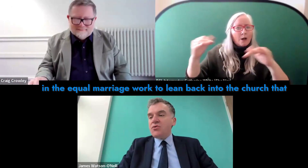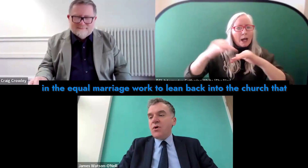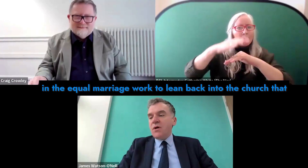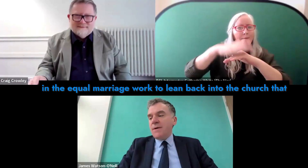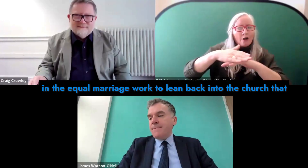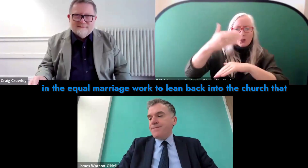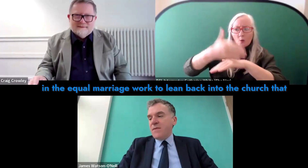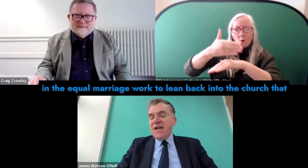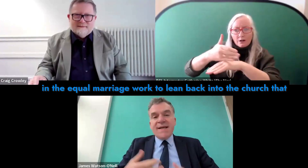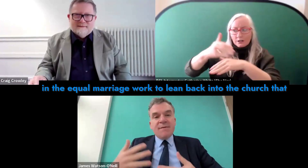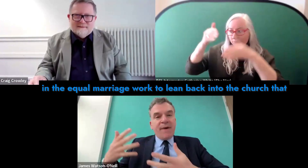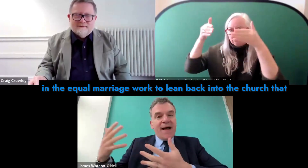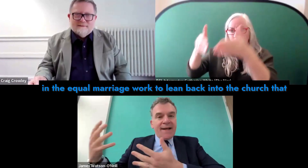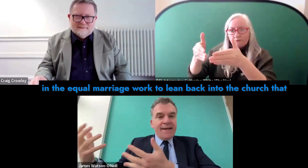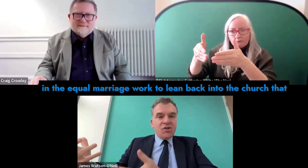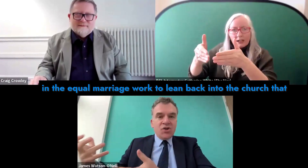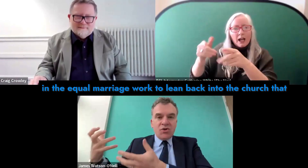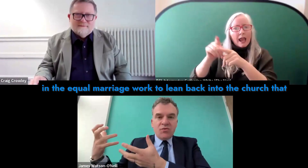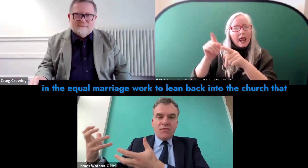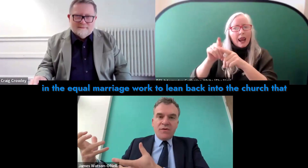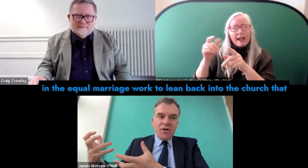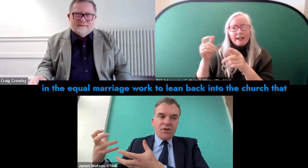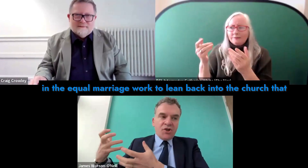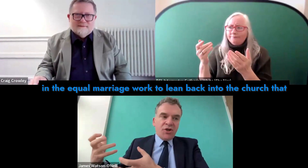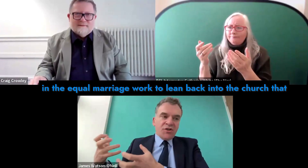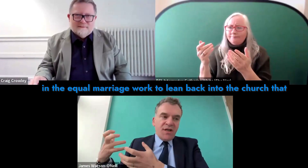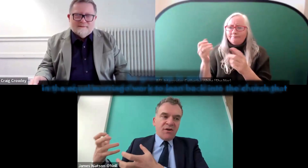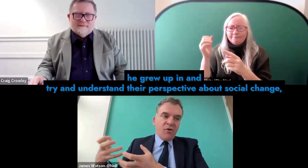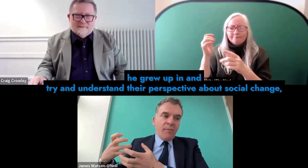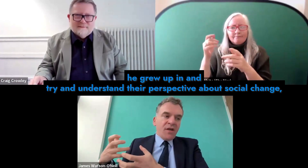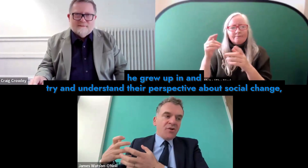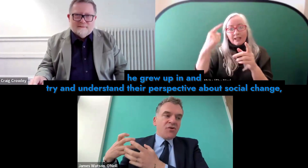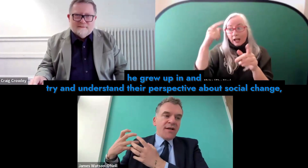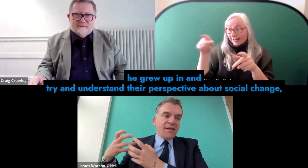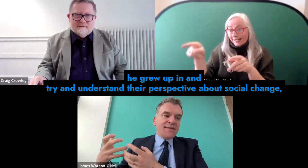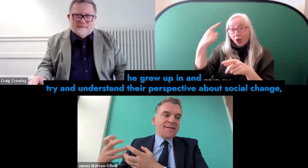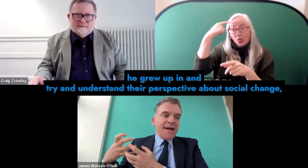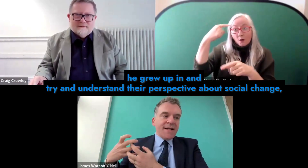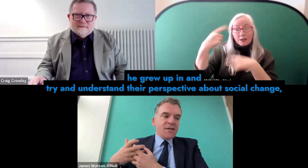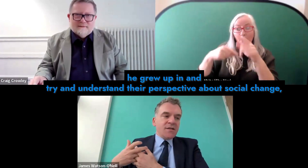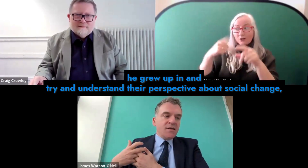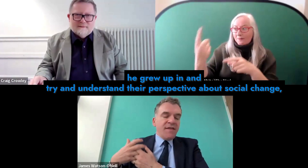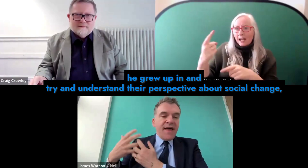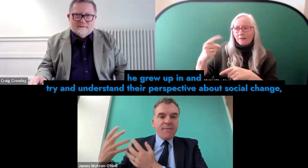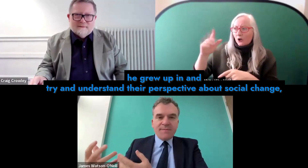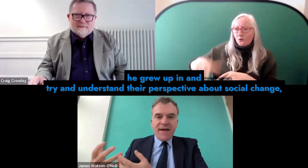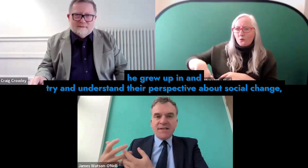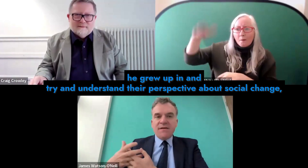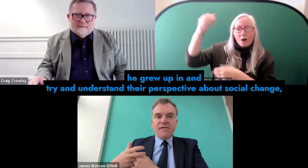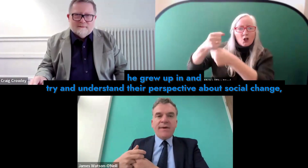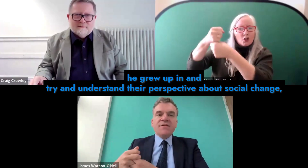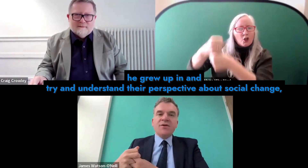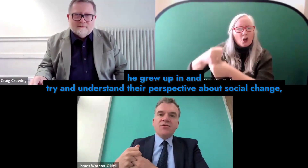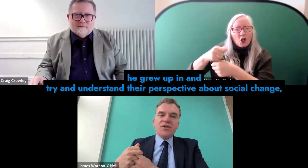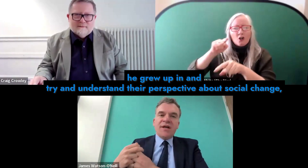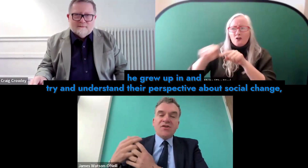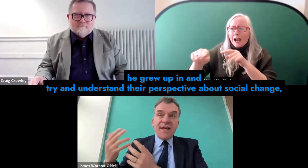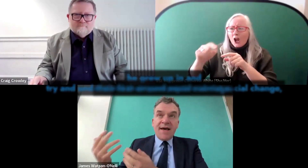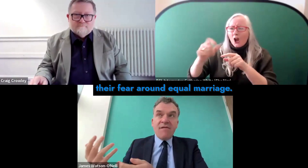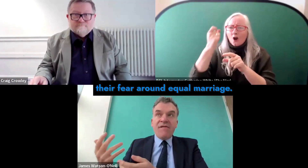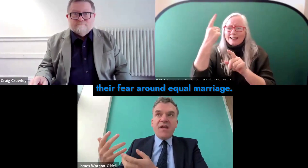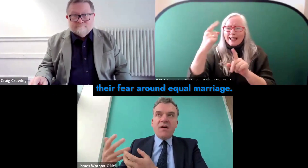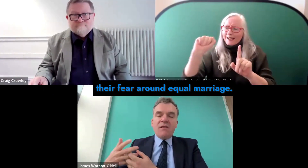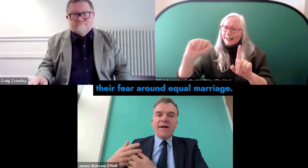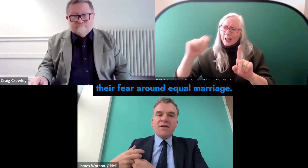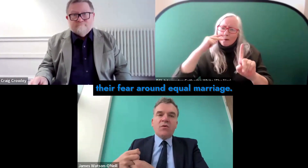work to lean back into the church that he grew up in and try and understand their perspective about social